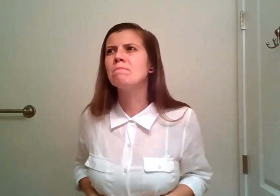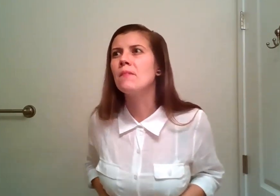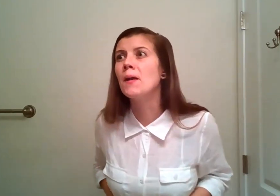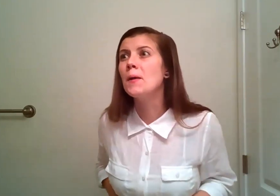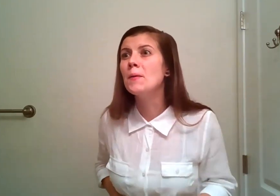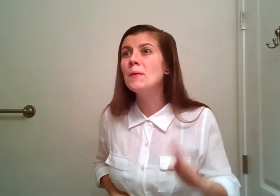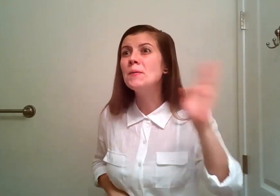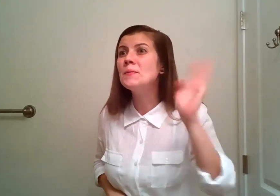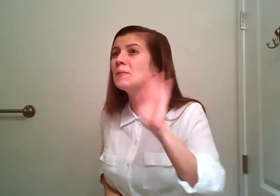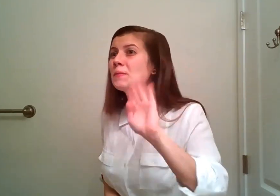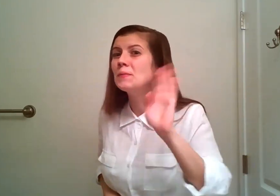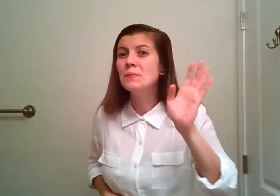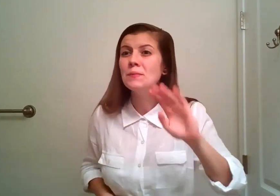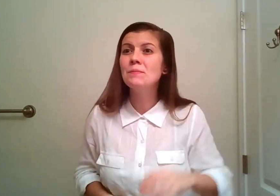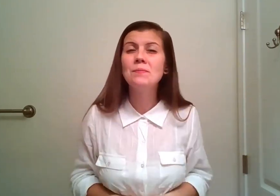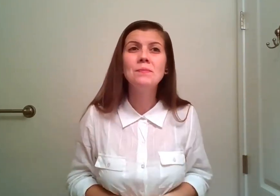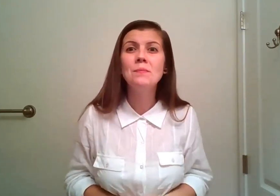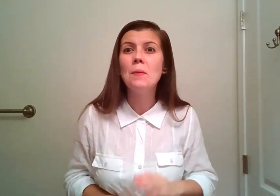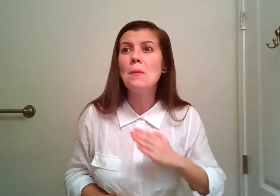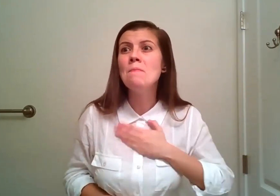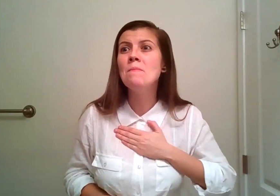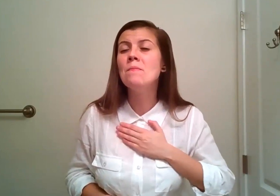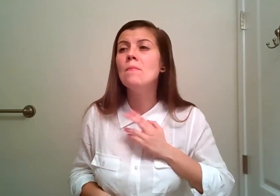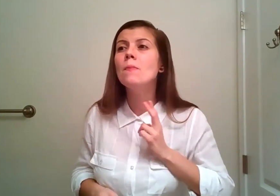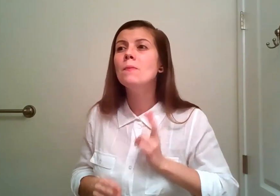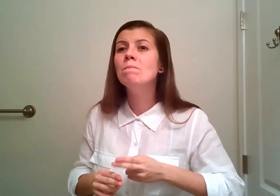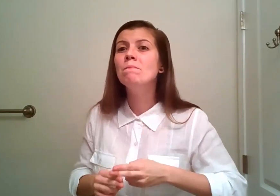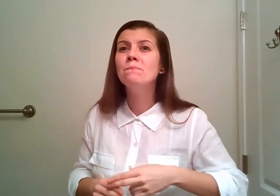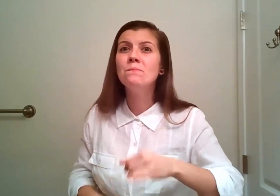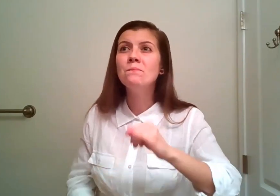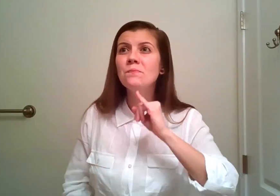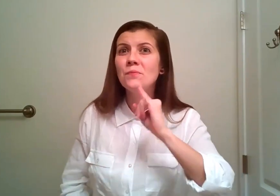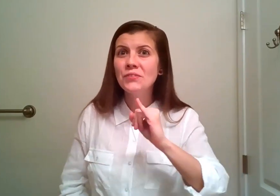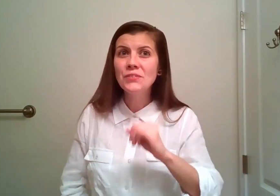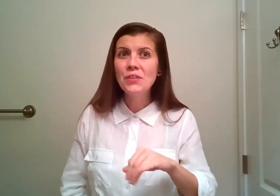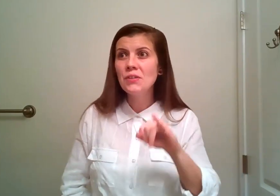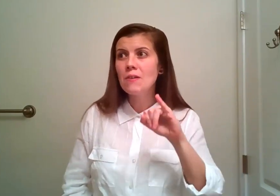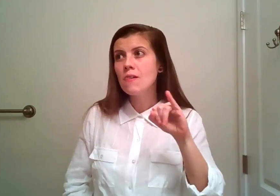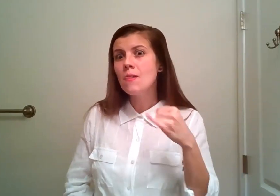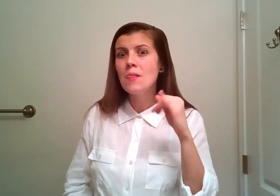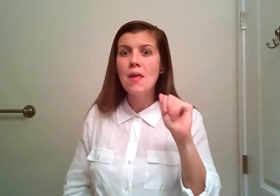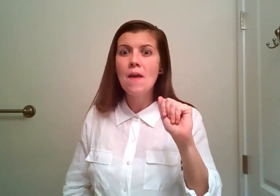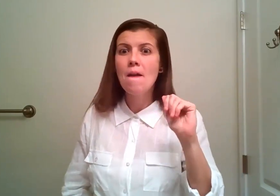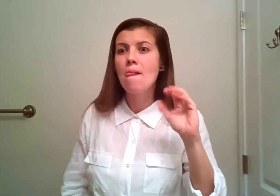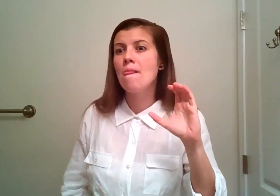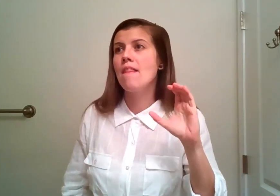And I went to go conversate with them, and I said, "Hi, my name is